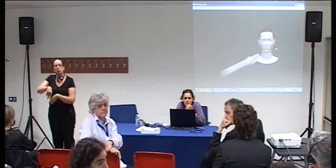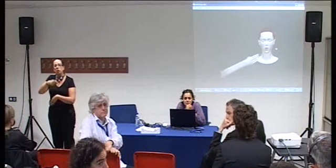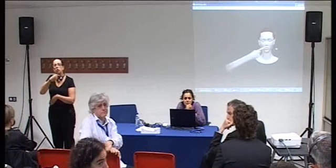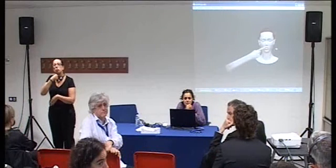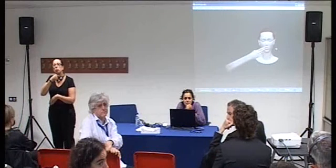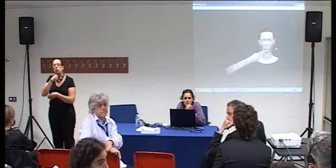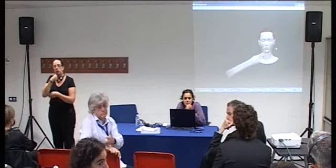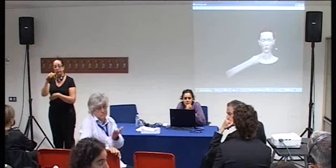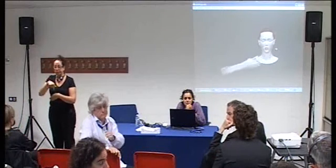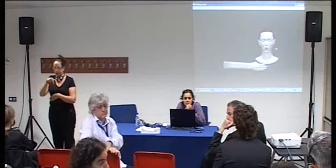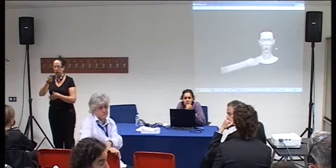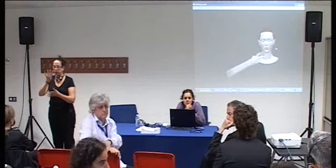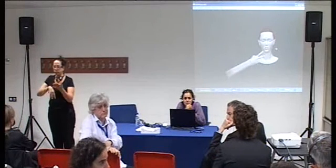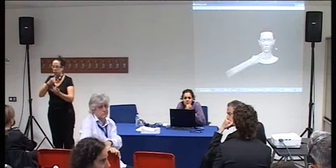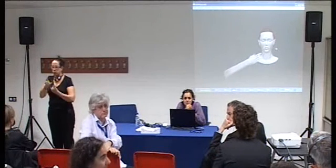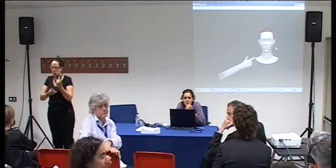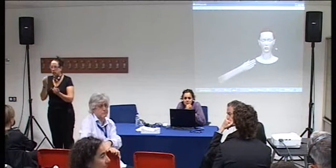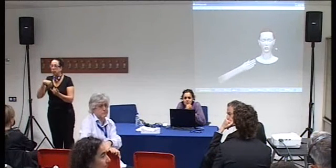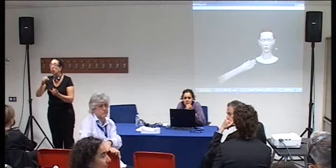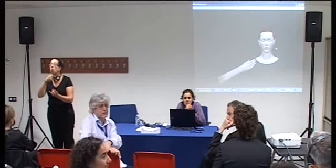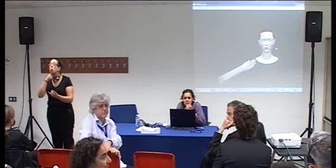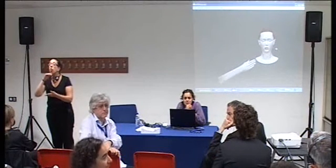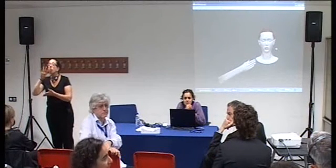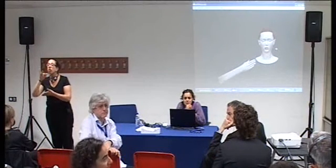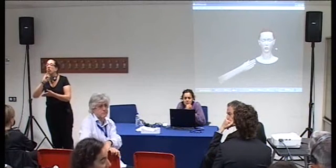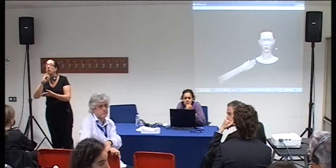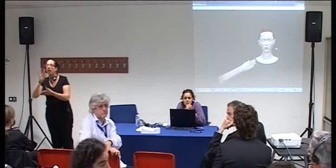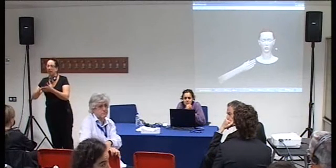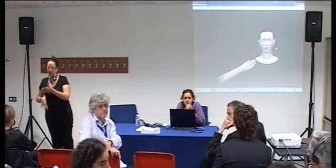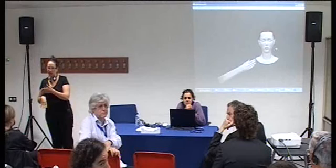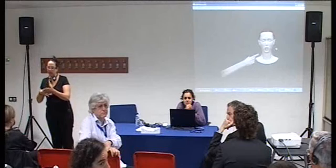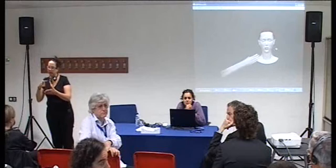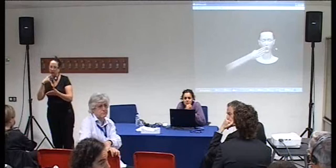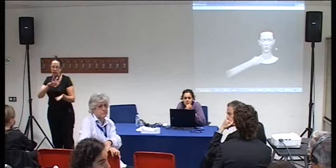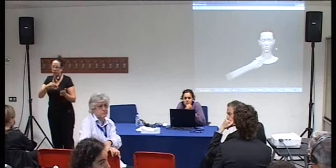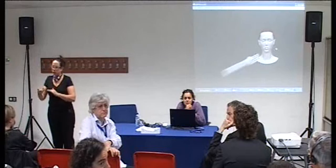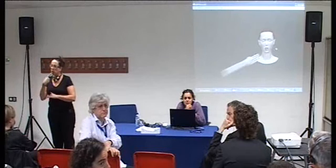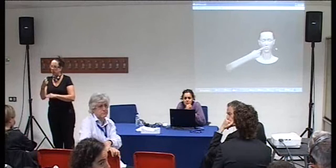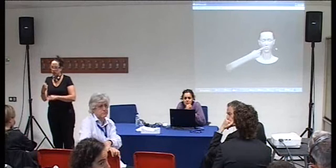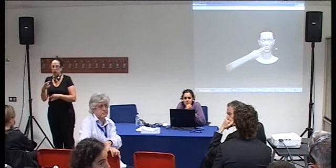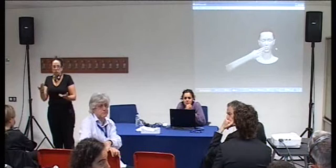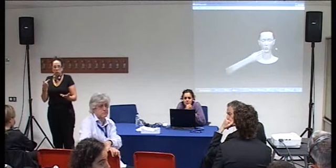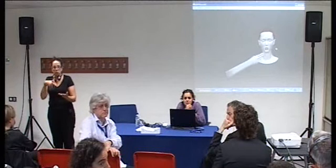in Catalonia we have a problem. We have the problem with Catalan. So